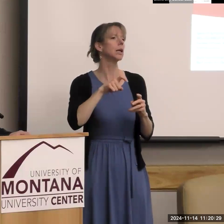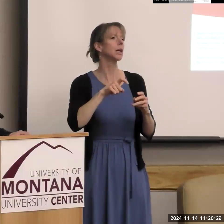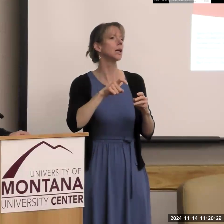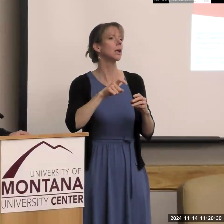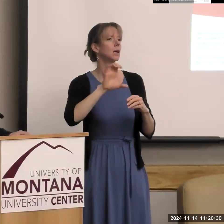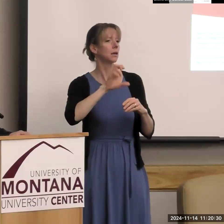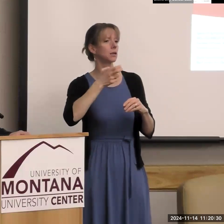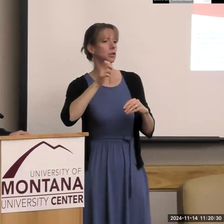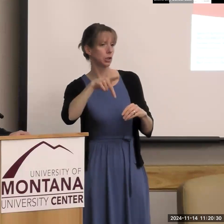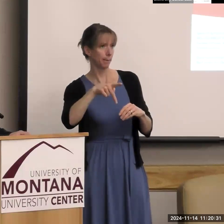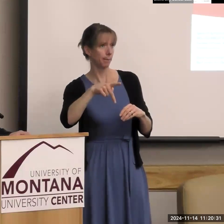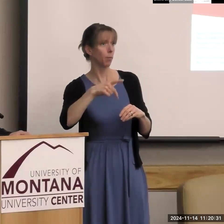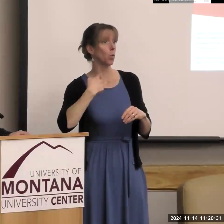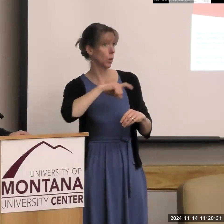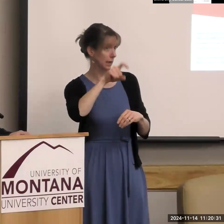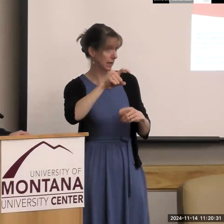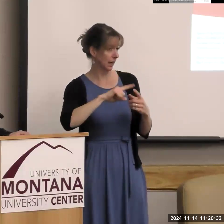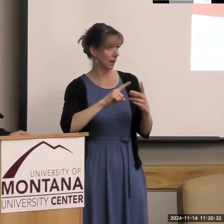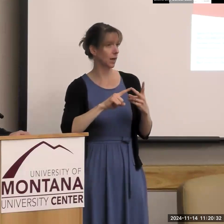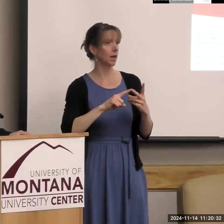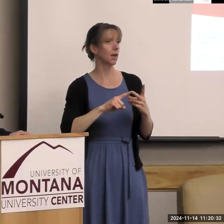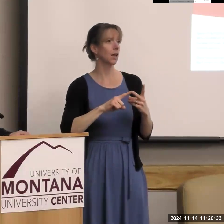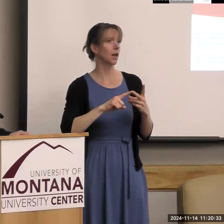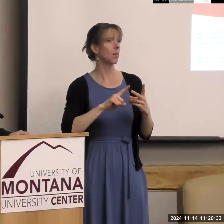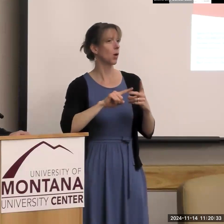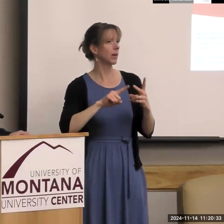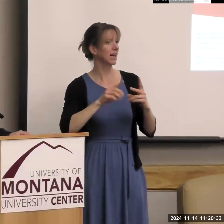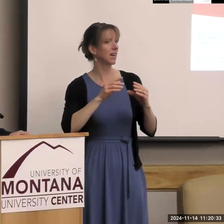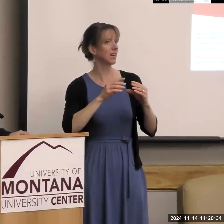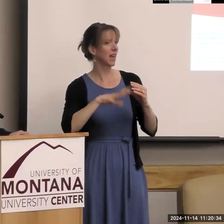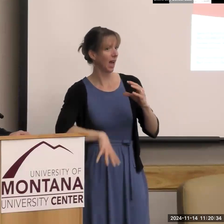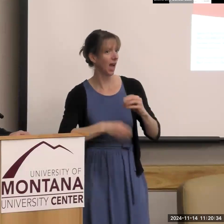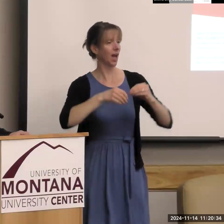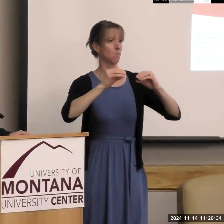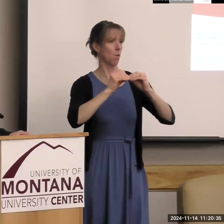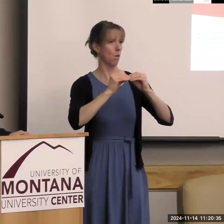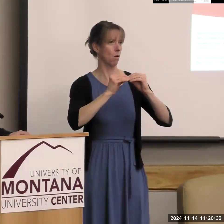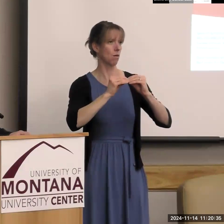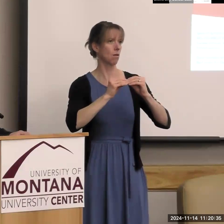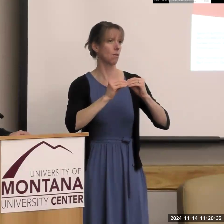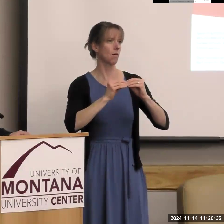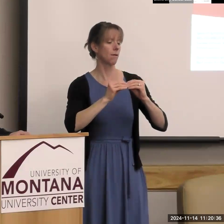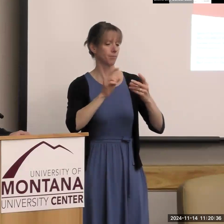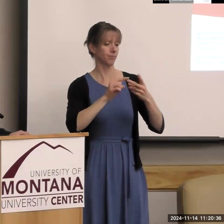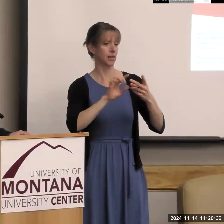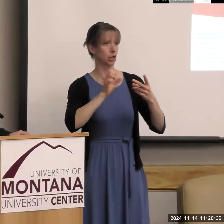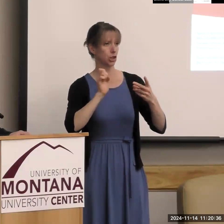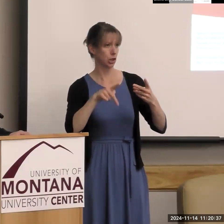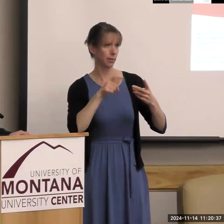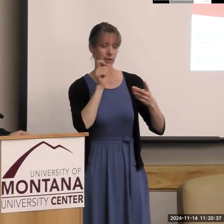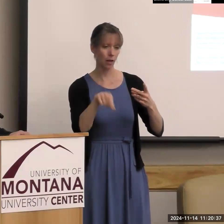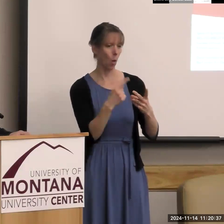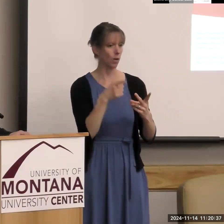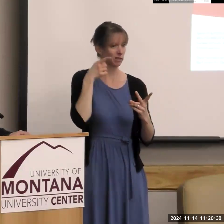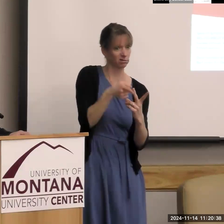plan and that we need more than a community health improvement plan. The community health improvement plan isn't the end all be all. It's not the only thing we